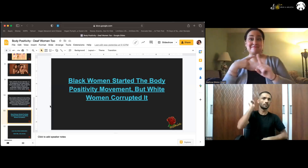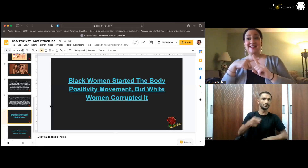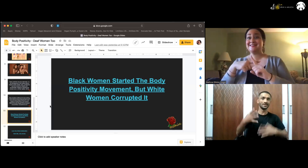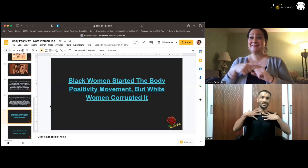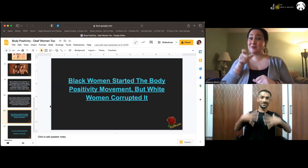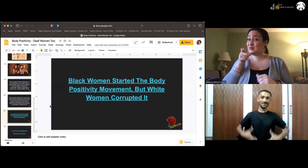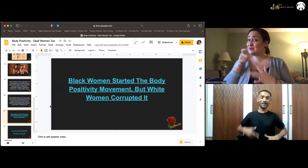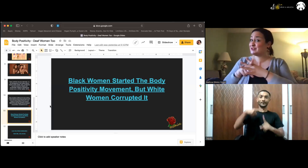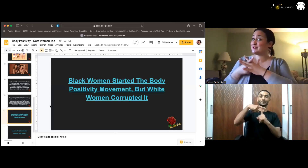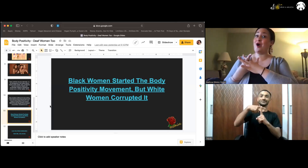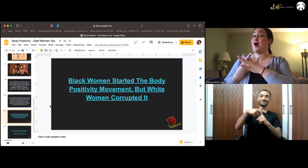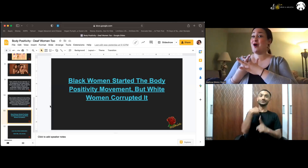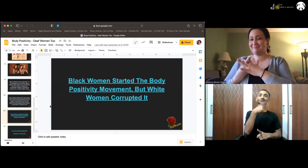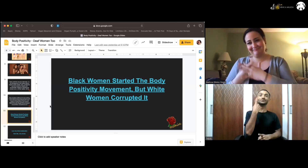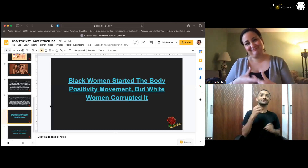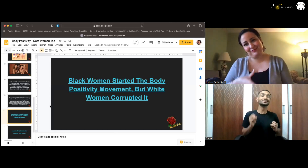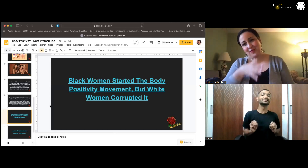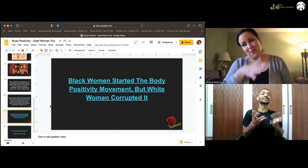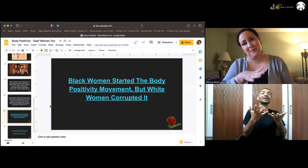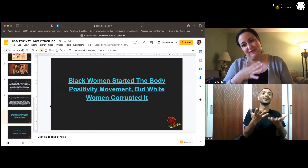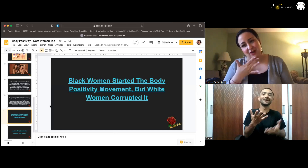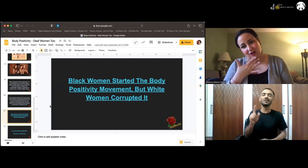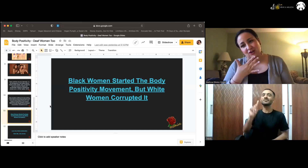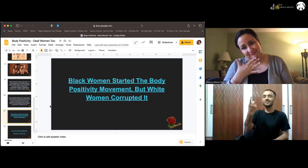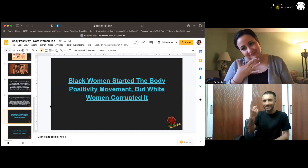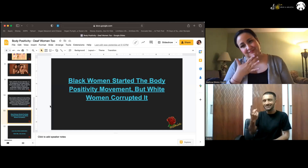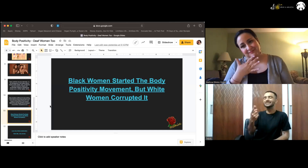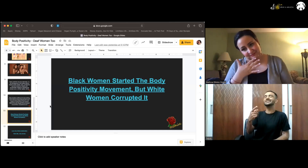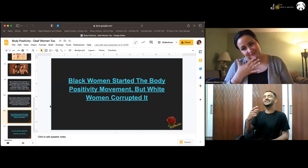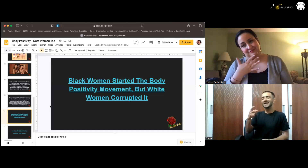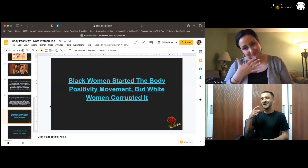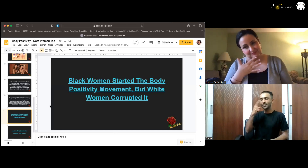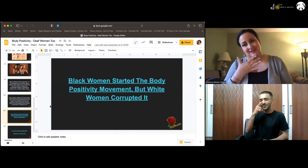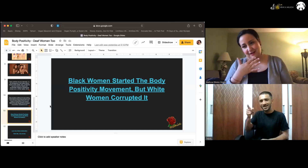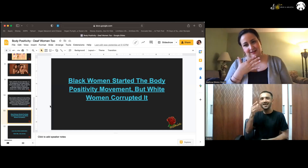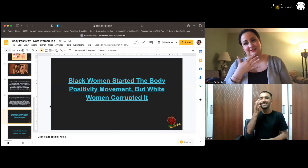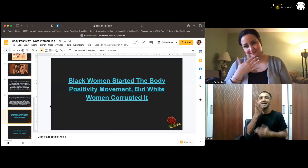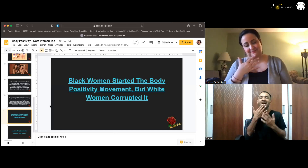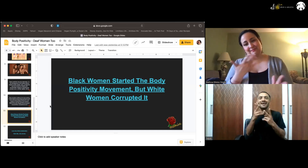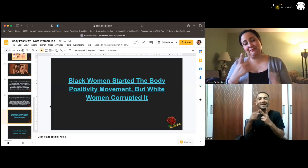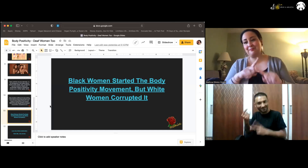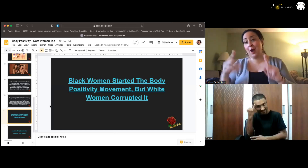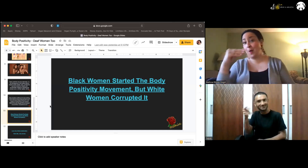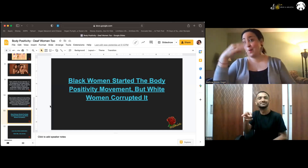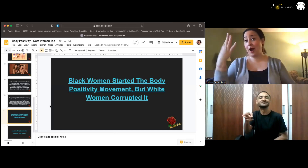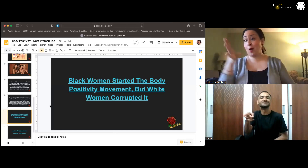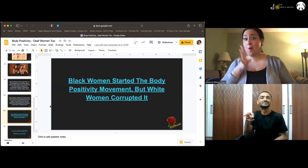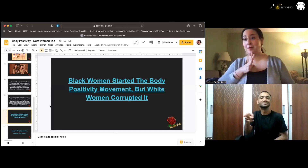PPT among all, so everyone can know about body positivity. So this is the first woman.